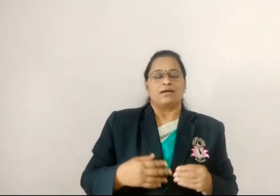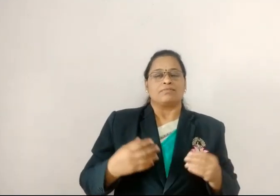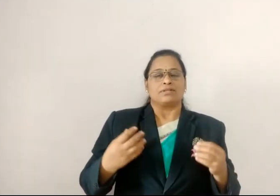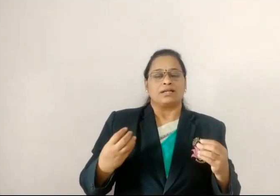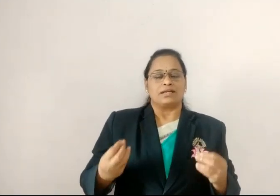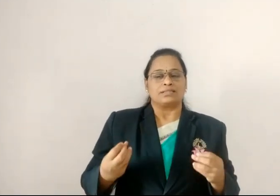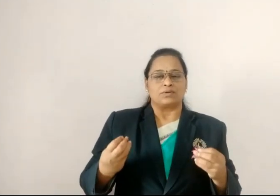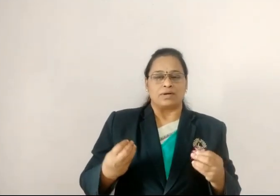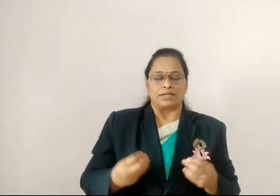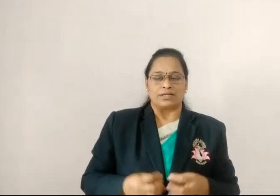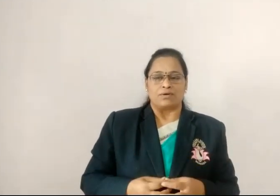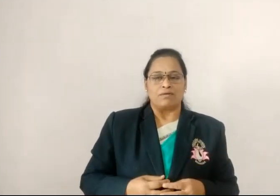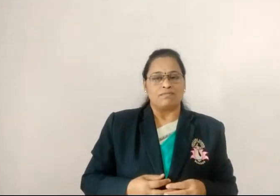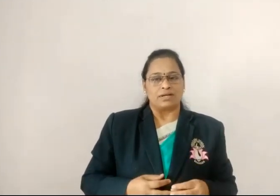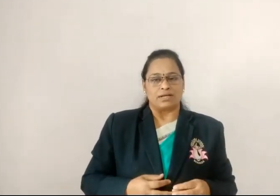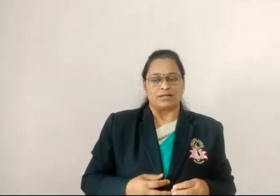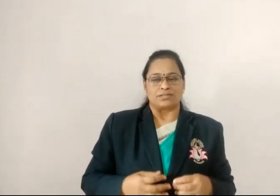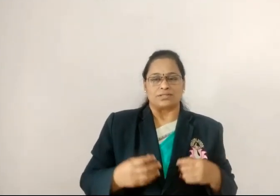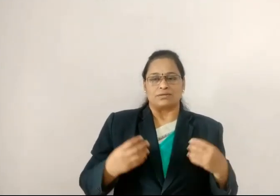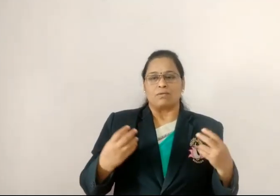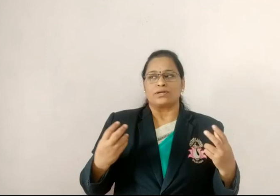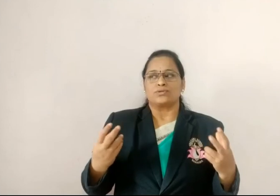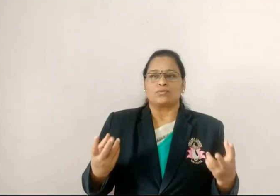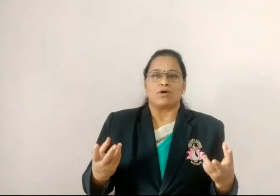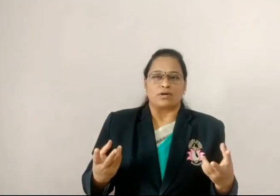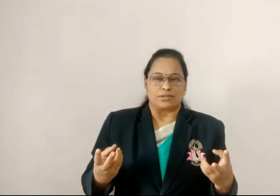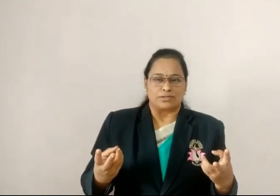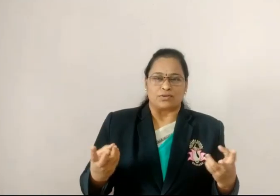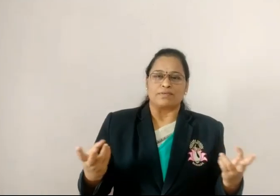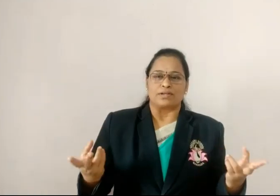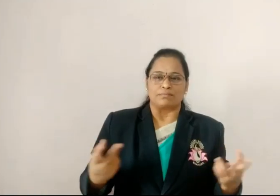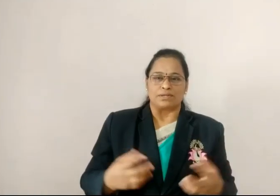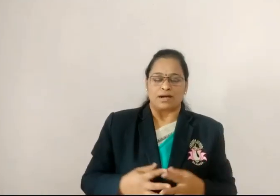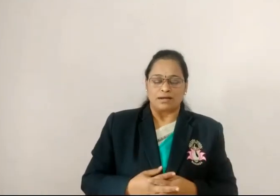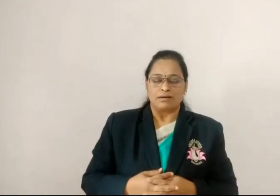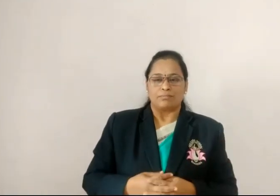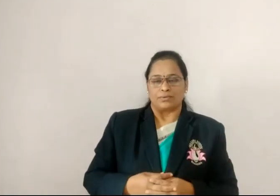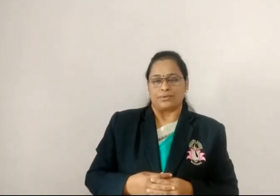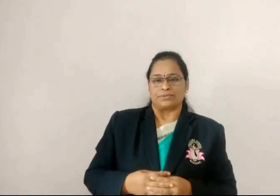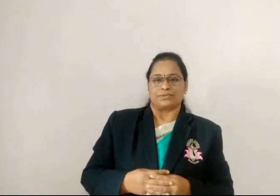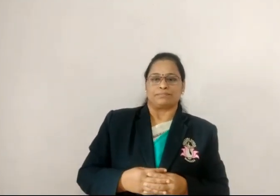with the less quantity of energy. Only two molecules of ATP are produced.